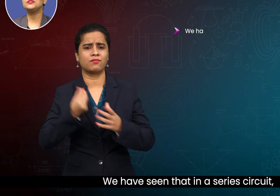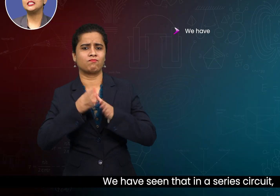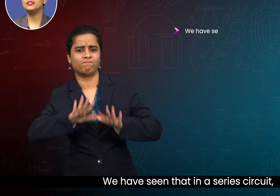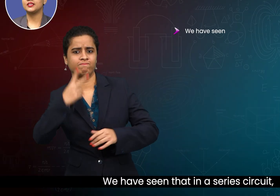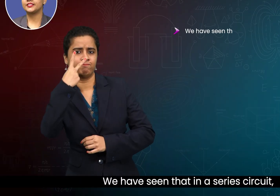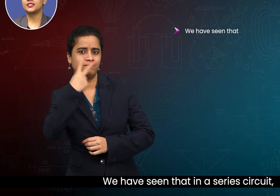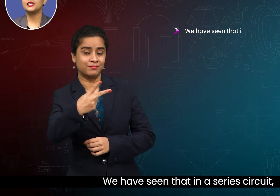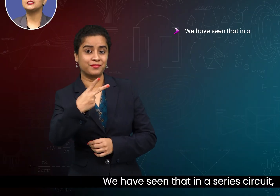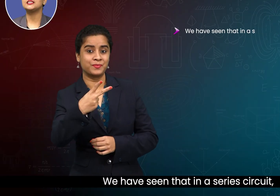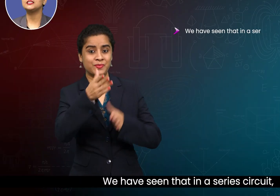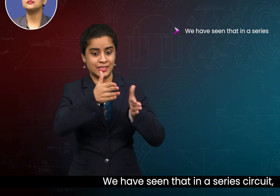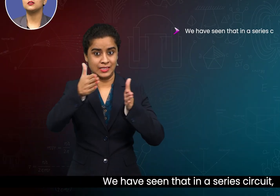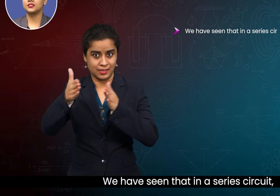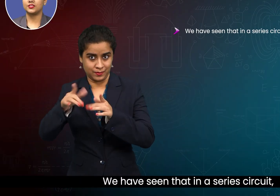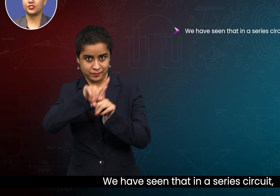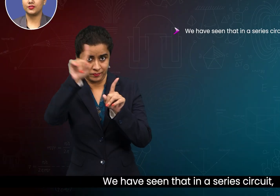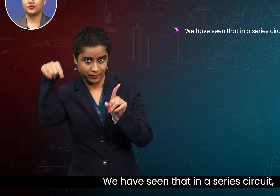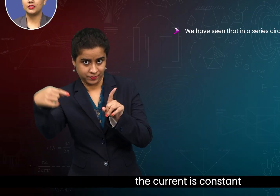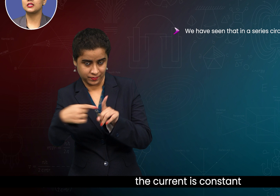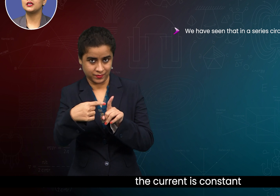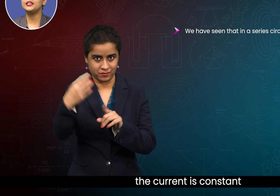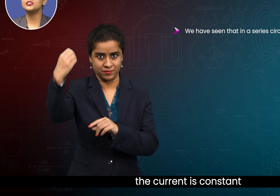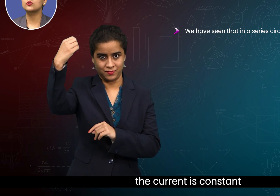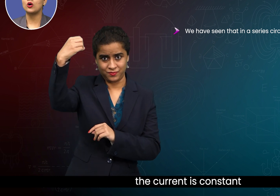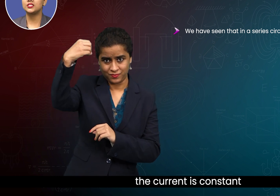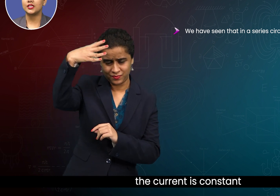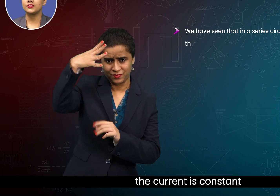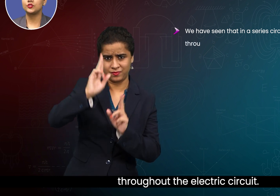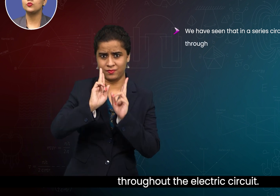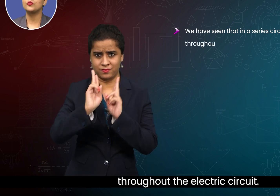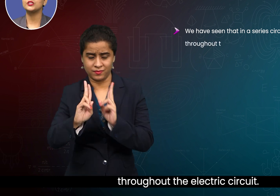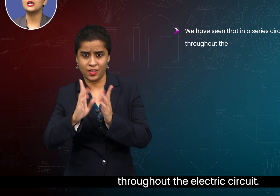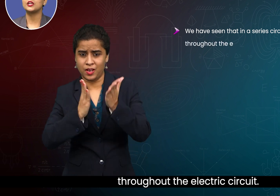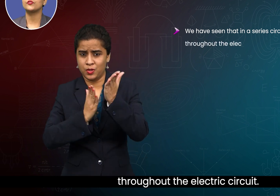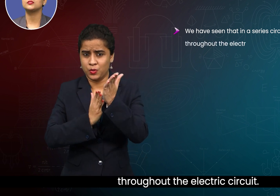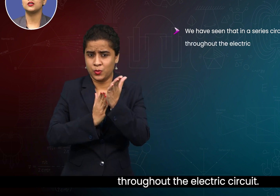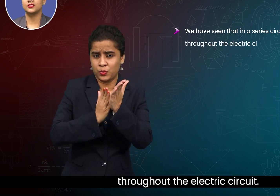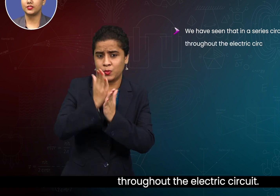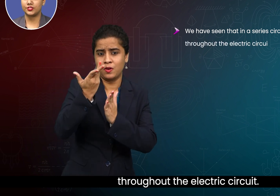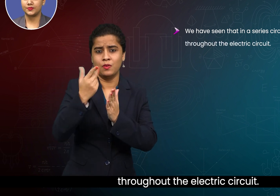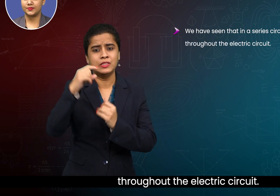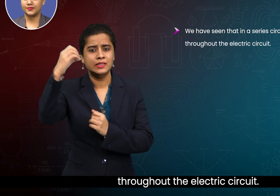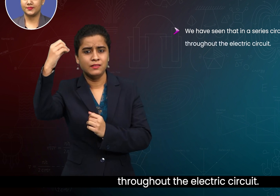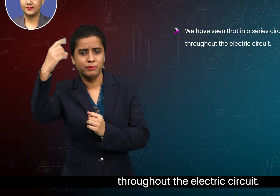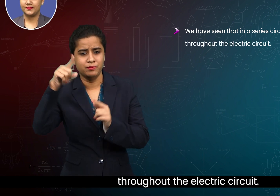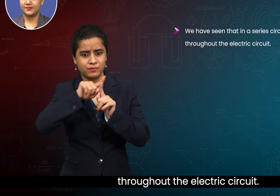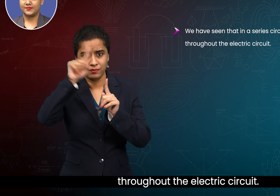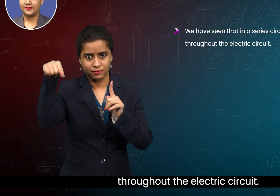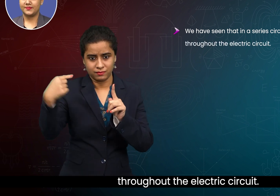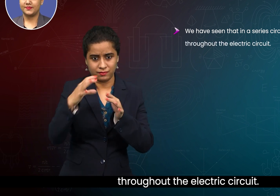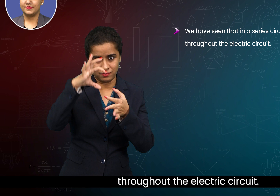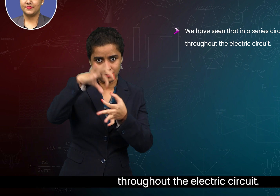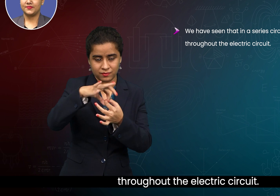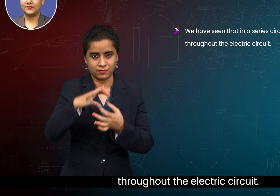We have seen that in a series circuit, the current is constant throughout the electric circuit.